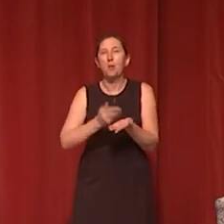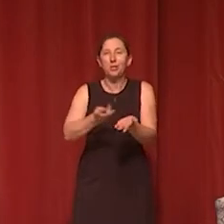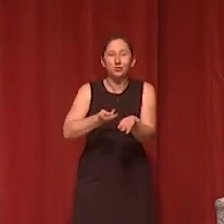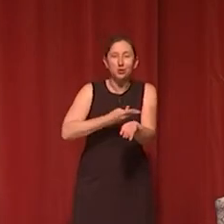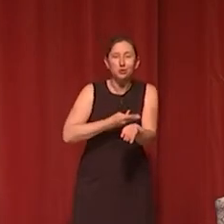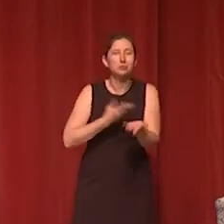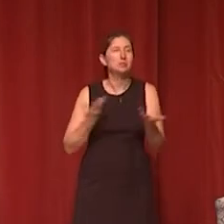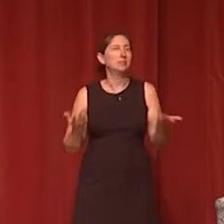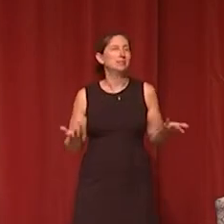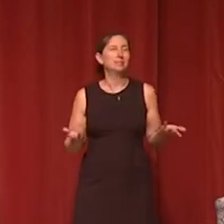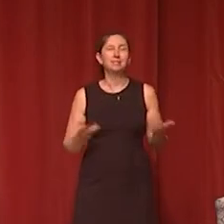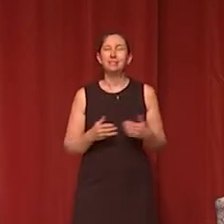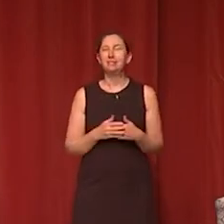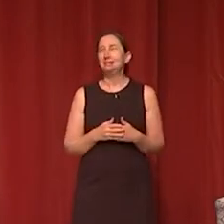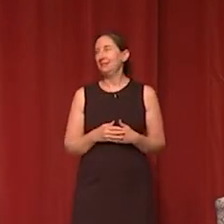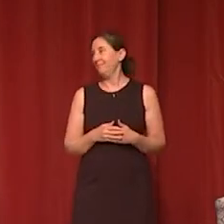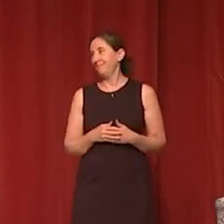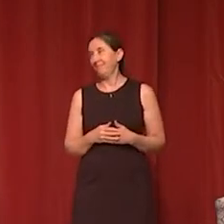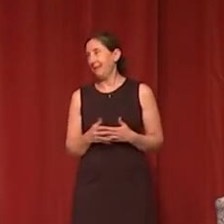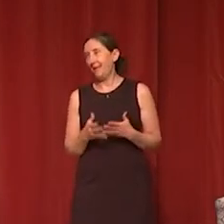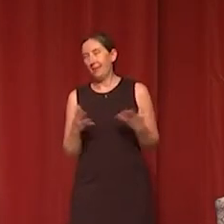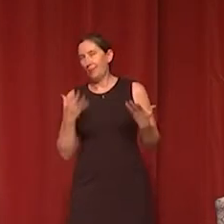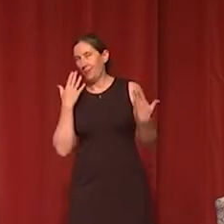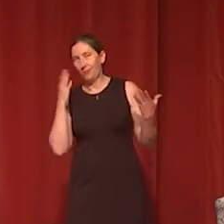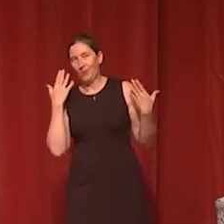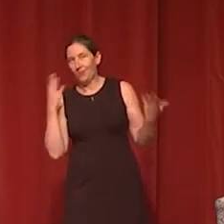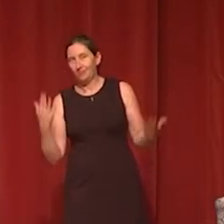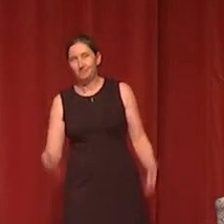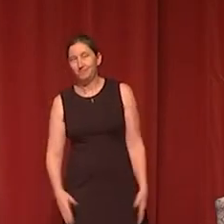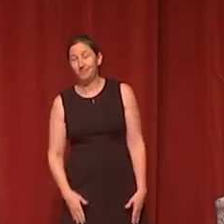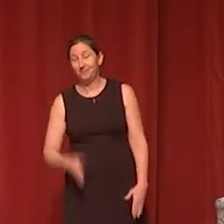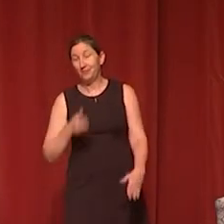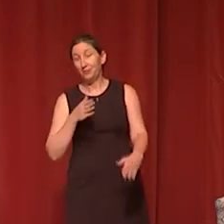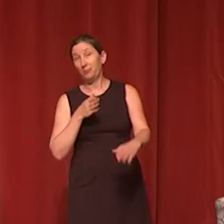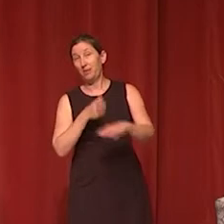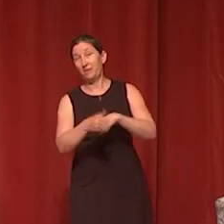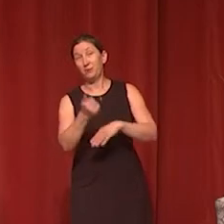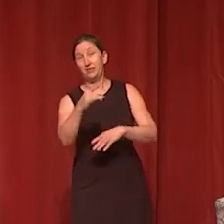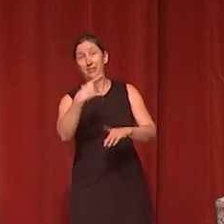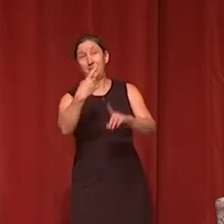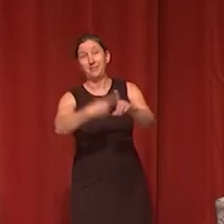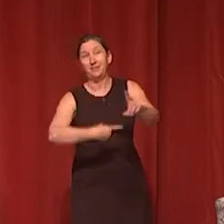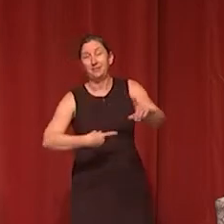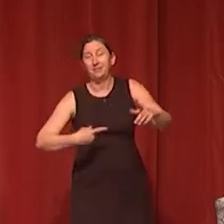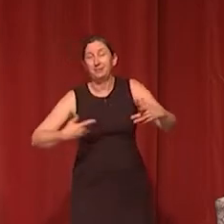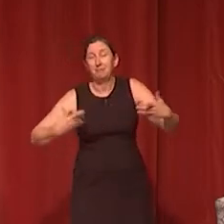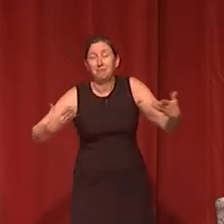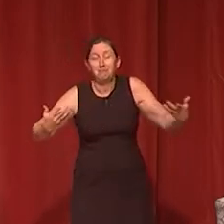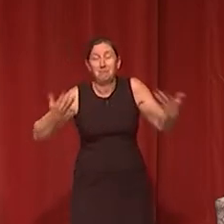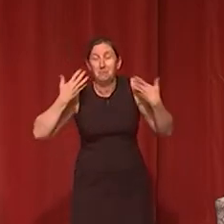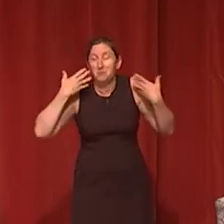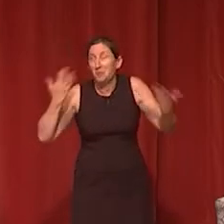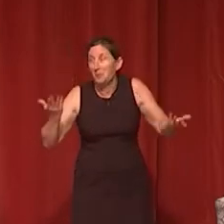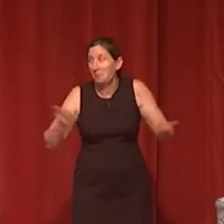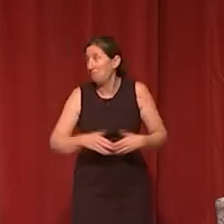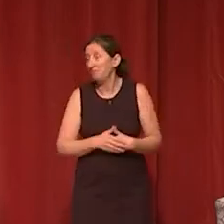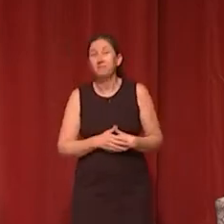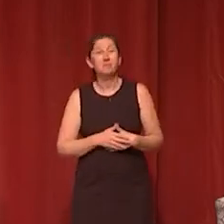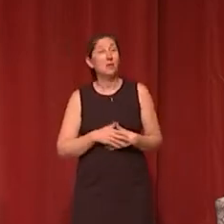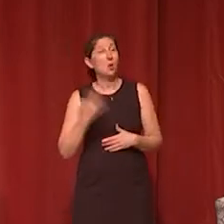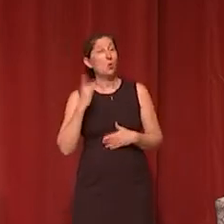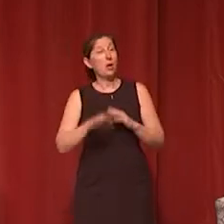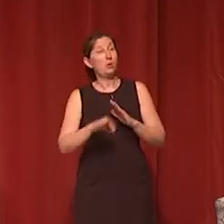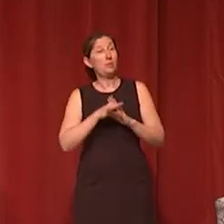I think there's still a lot to be determined past that 18 months. And again, we're at 18 months because that